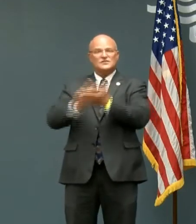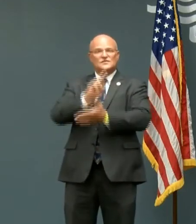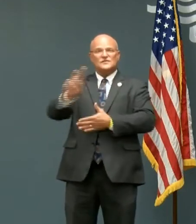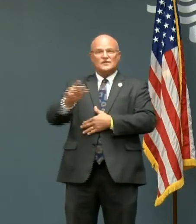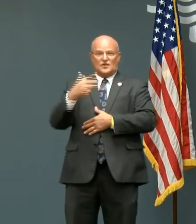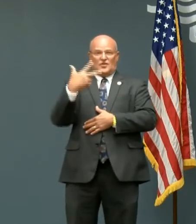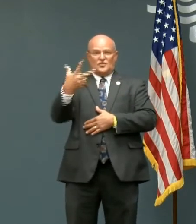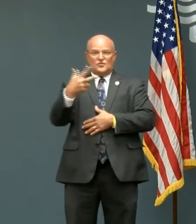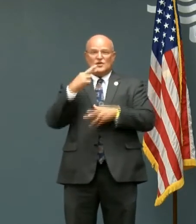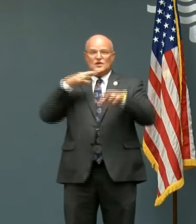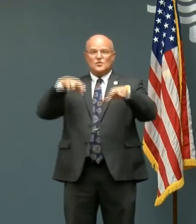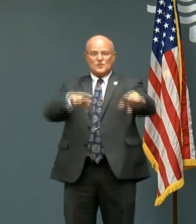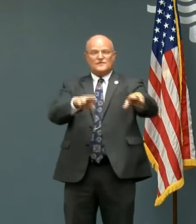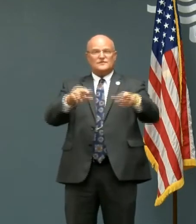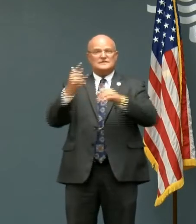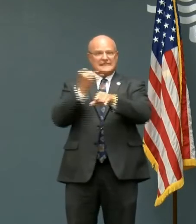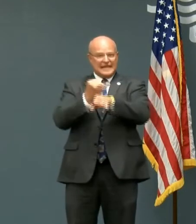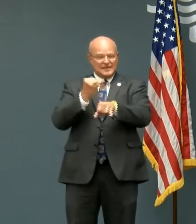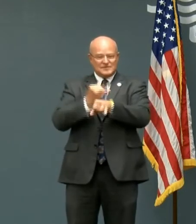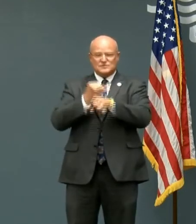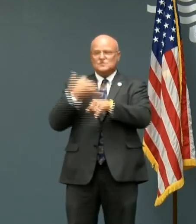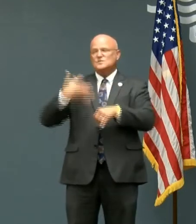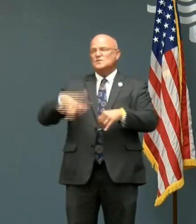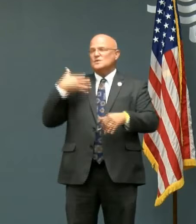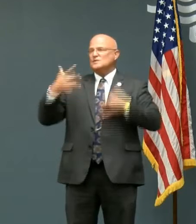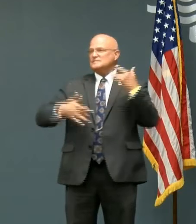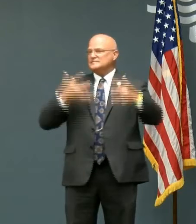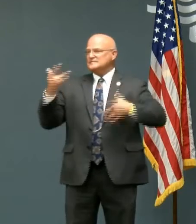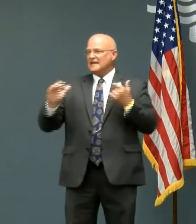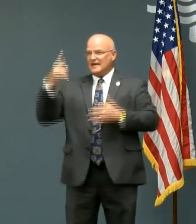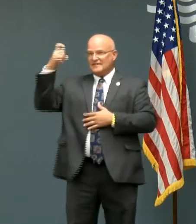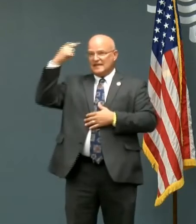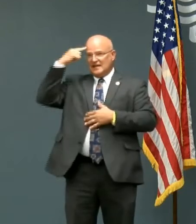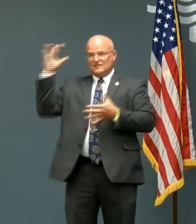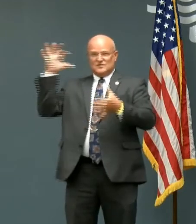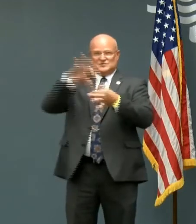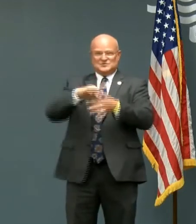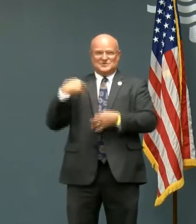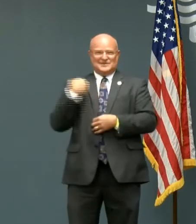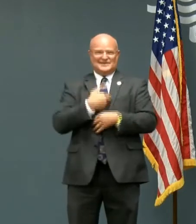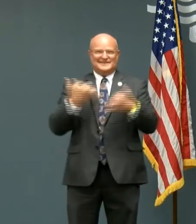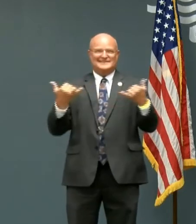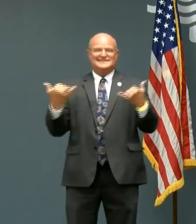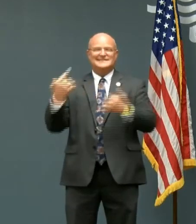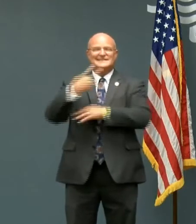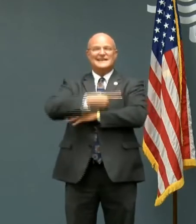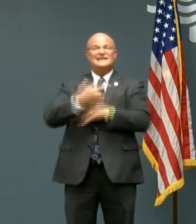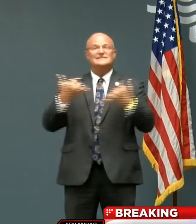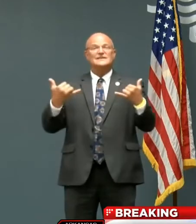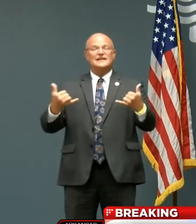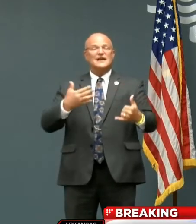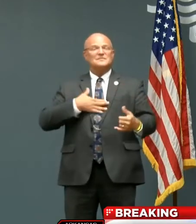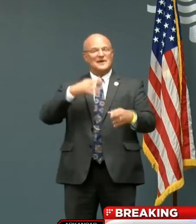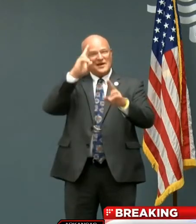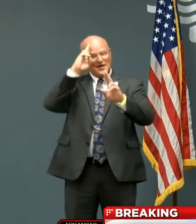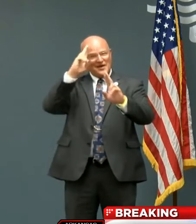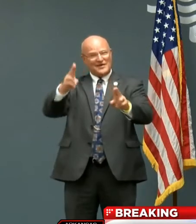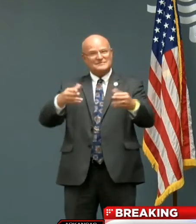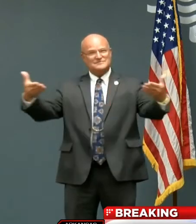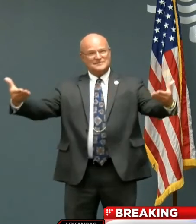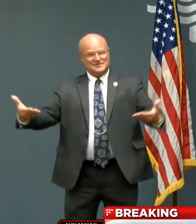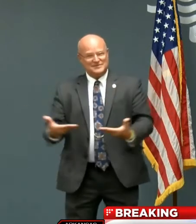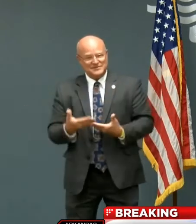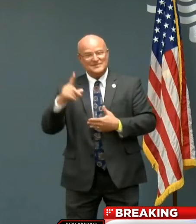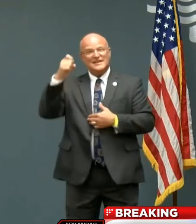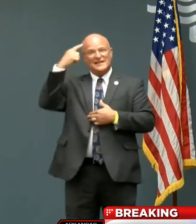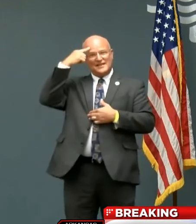Rivers campus, and it's always a thrill to have our governor join us. So with that, it is my honor to introduce